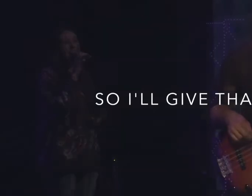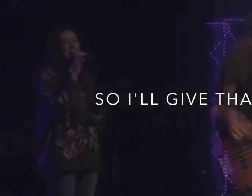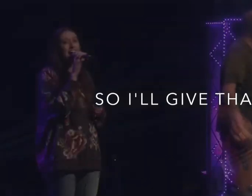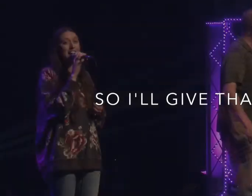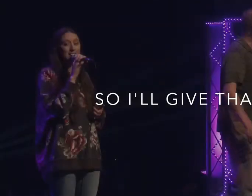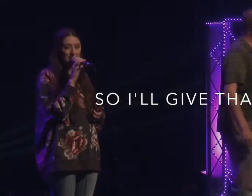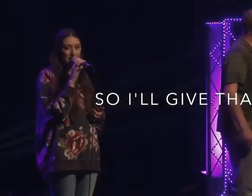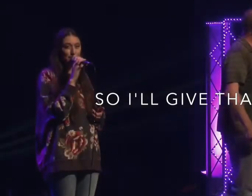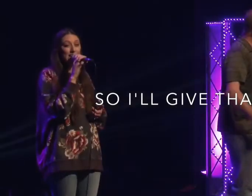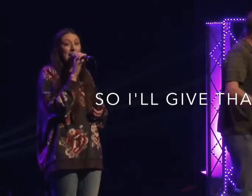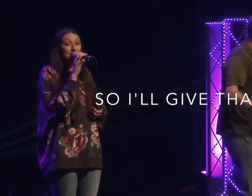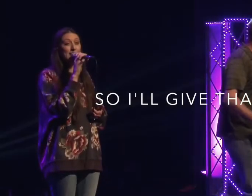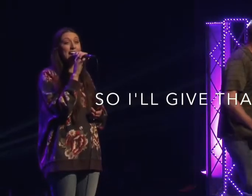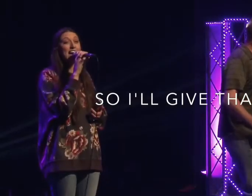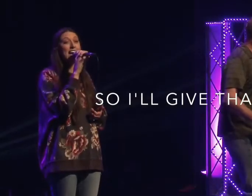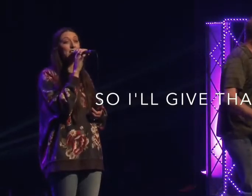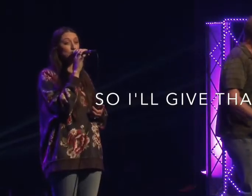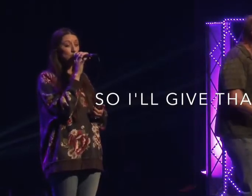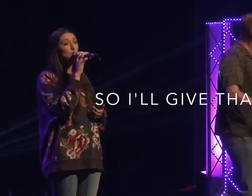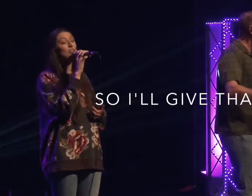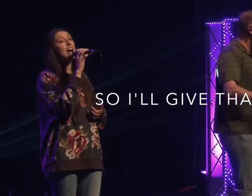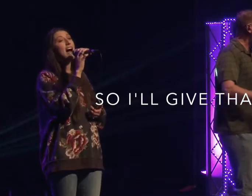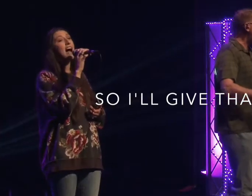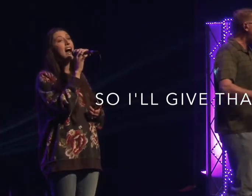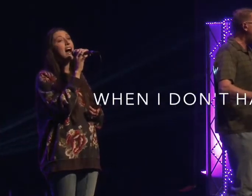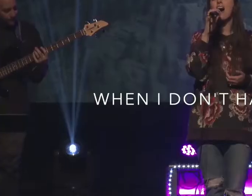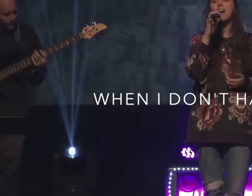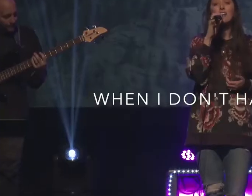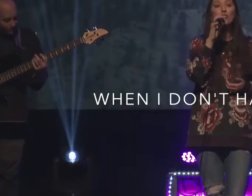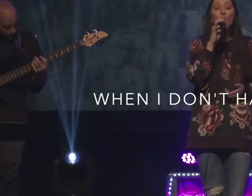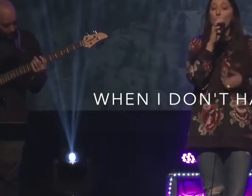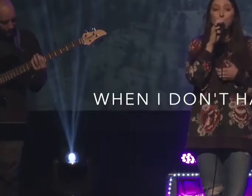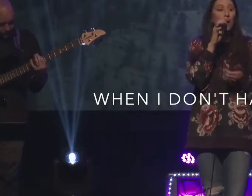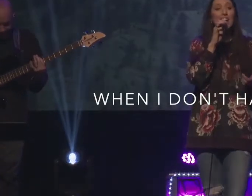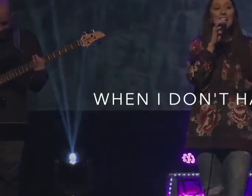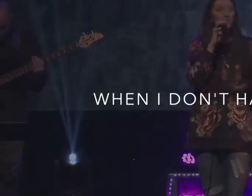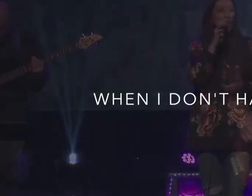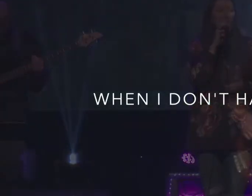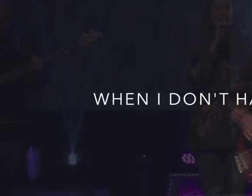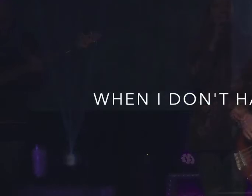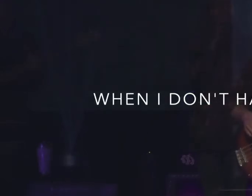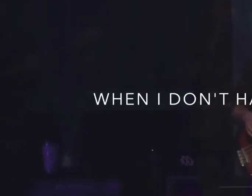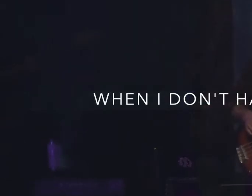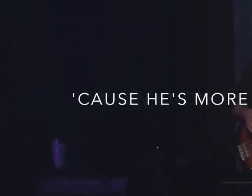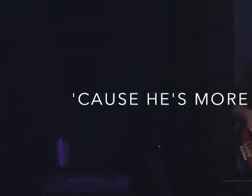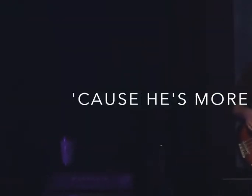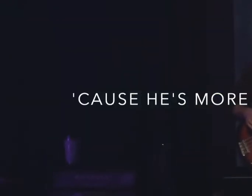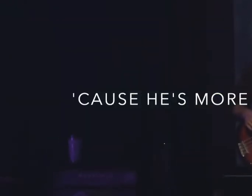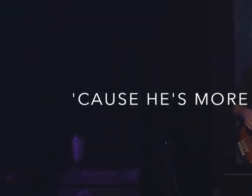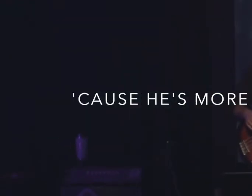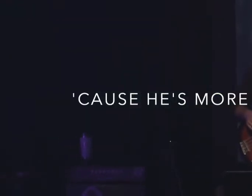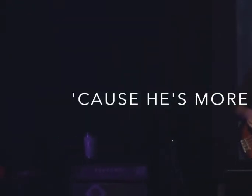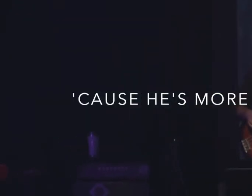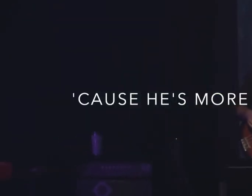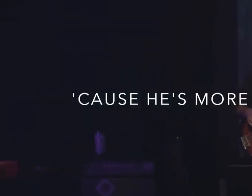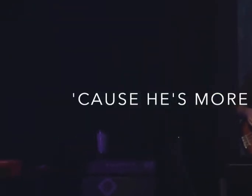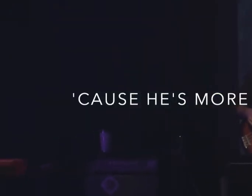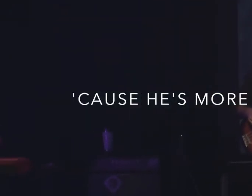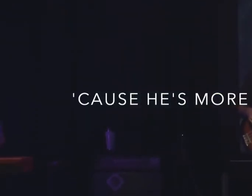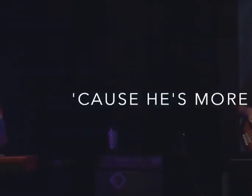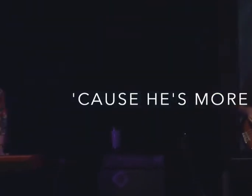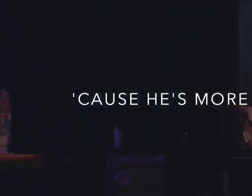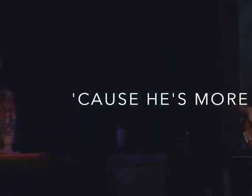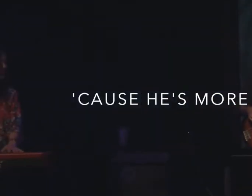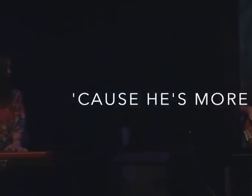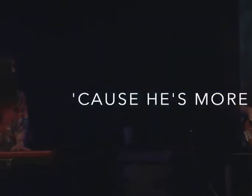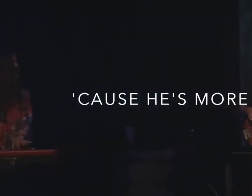Yes, I'll give thanks to God when I don't have enough, 'cause